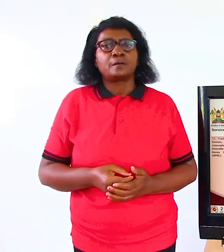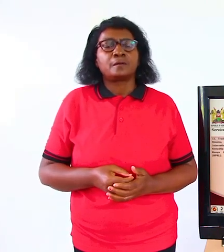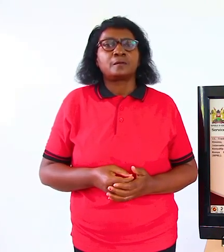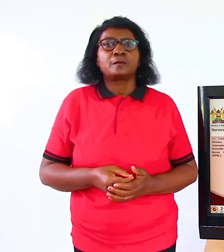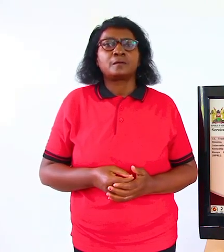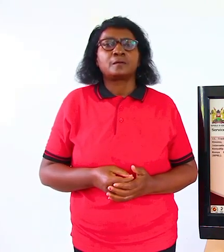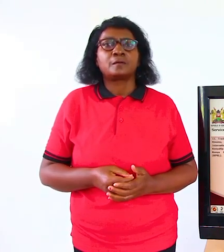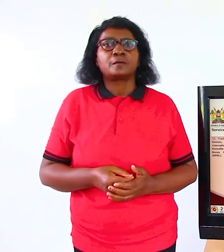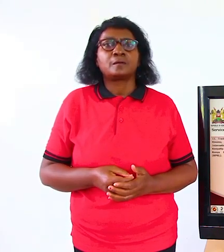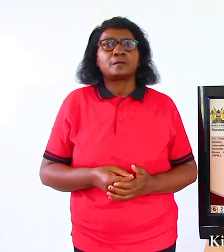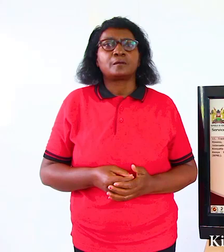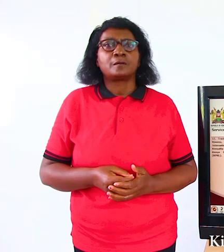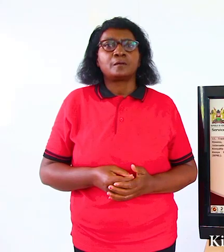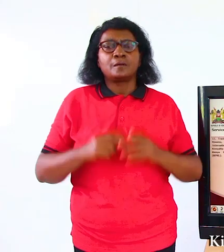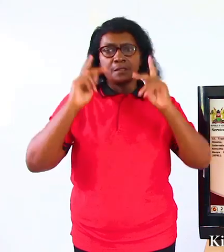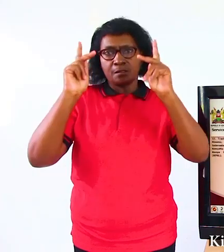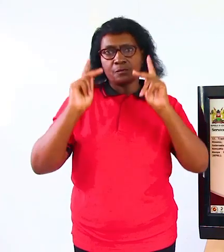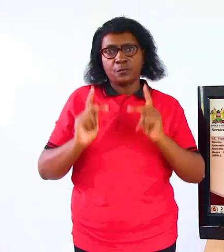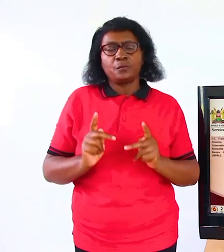37.83, Kisumu